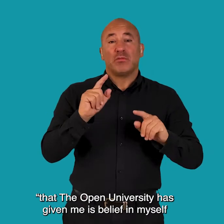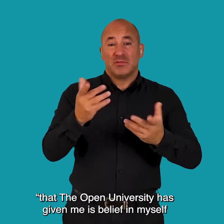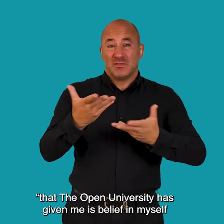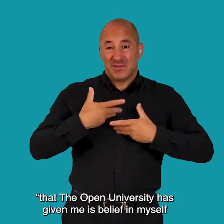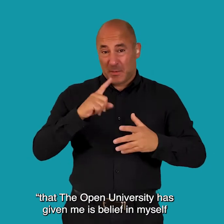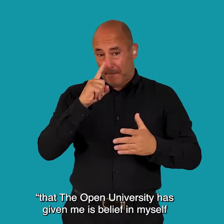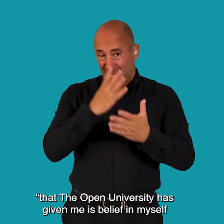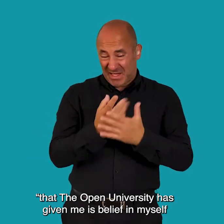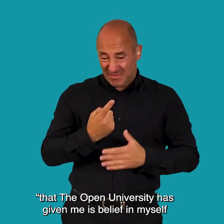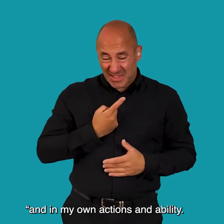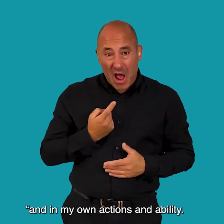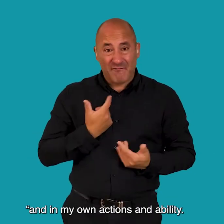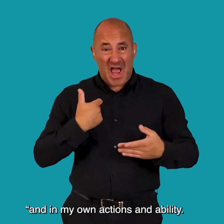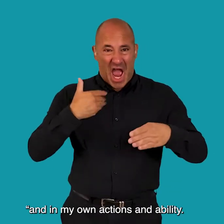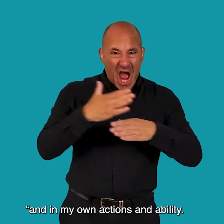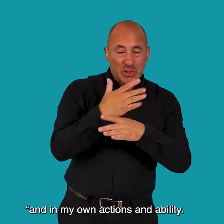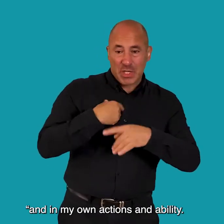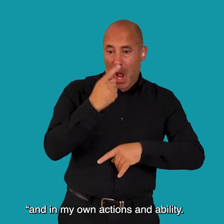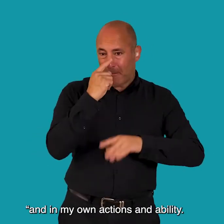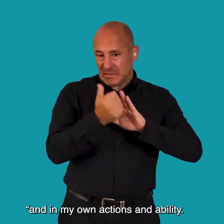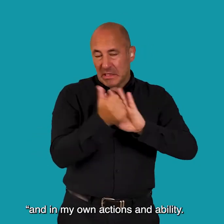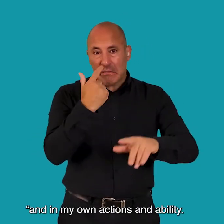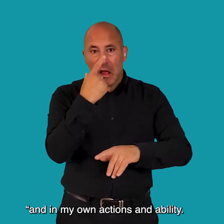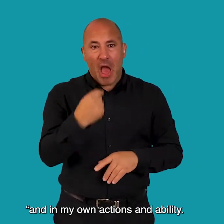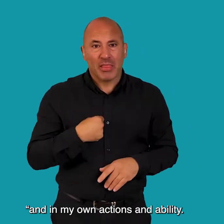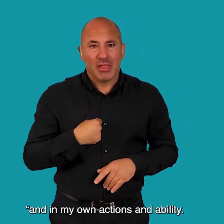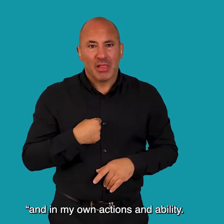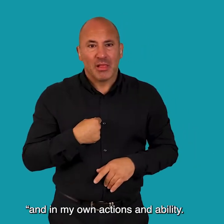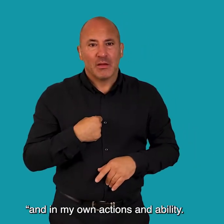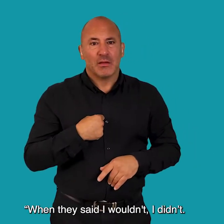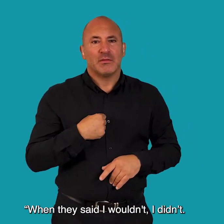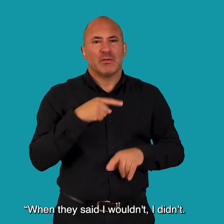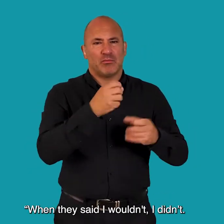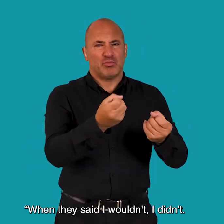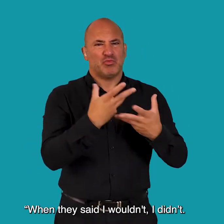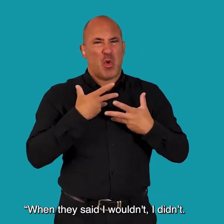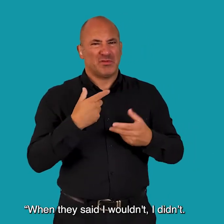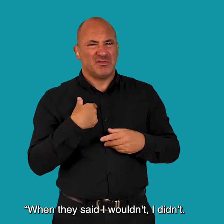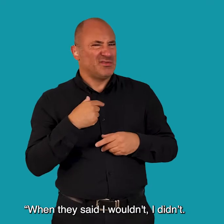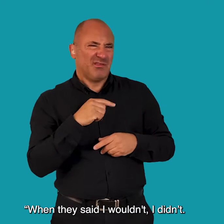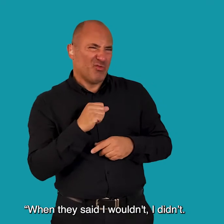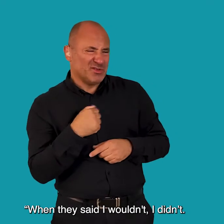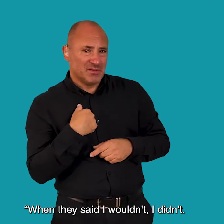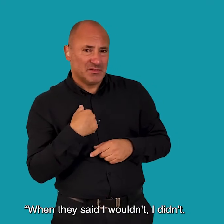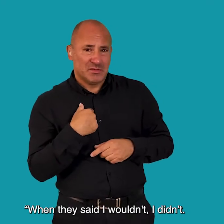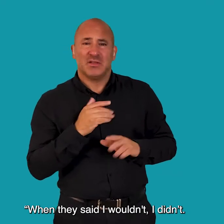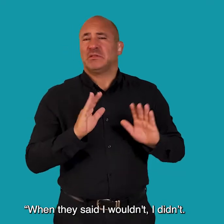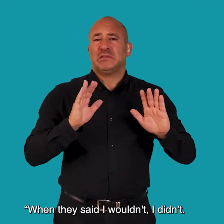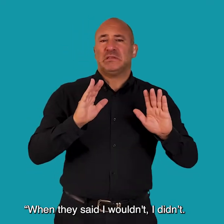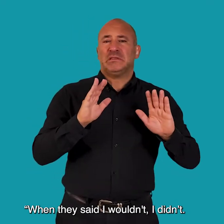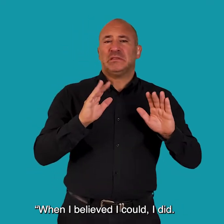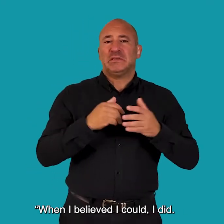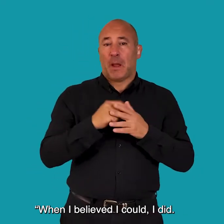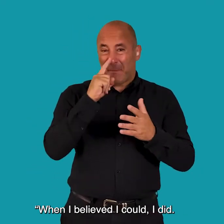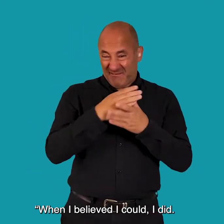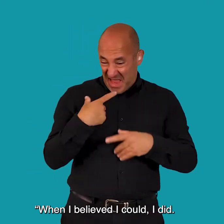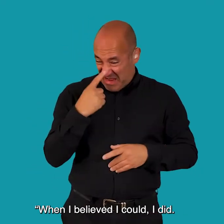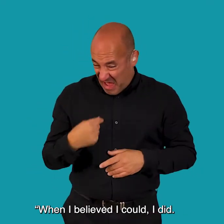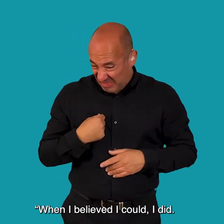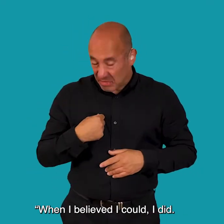in myself and in my own actions and ability. When they said I wouldn't, I didn't. When I believed I could,